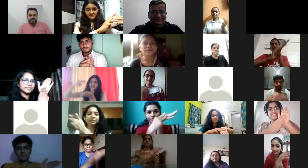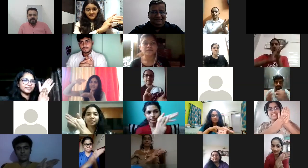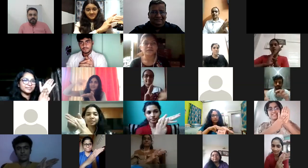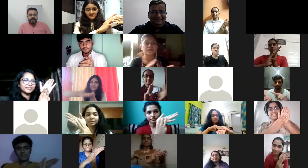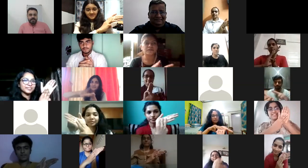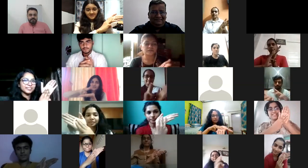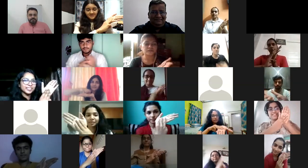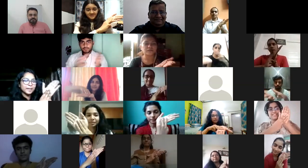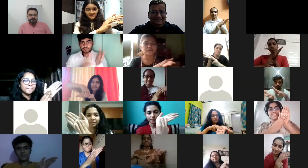alphabet M,